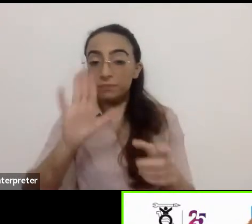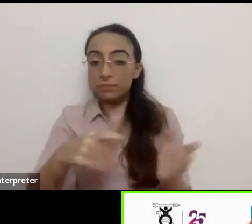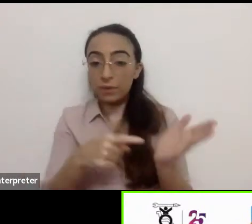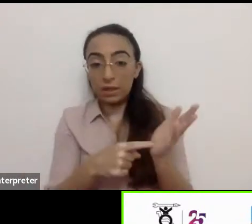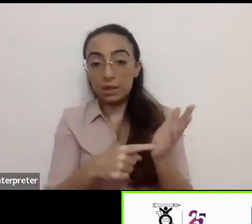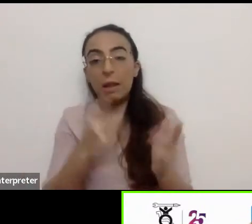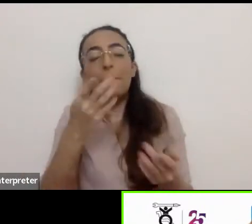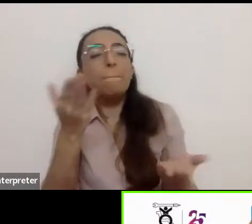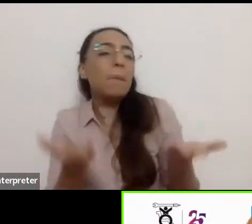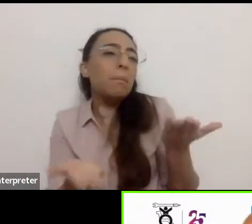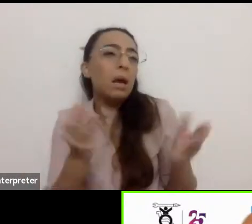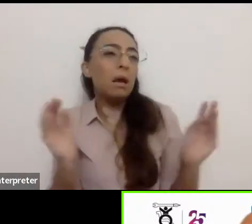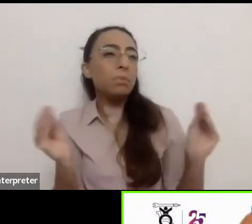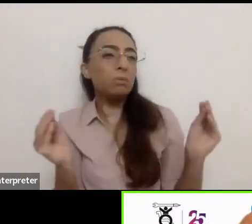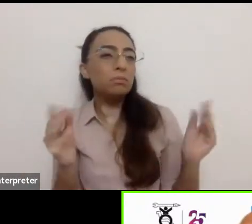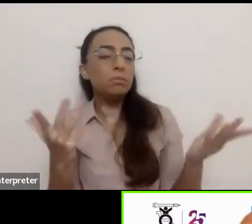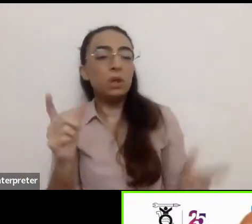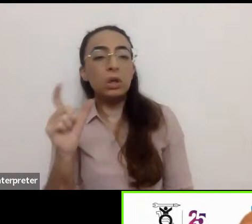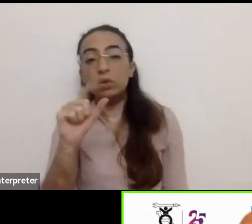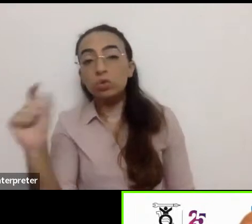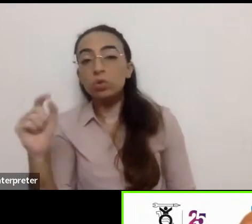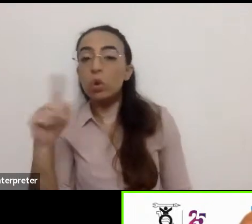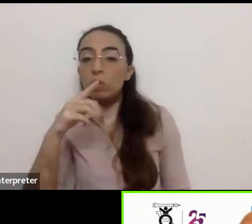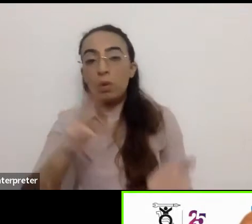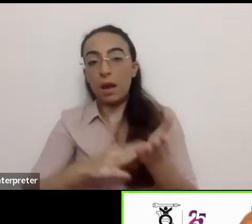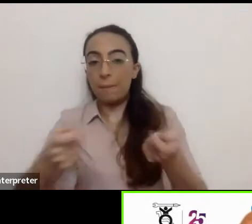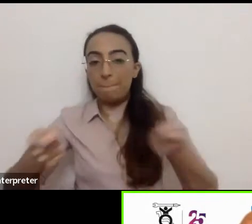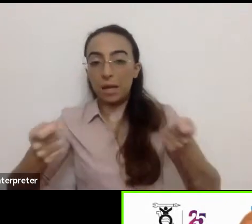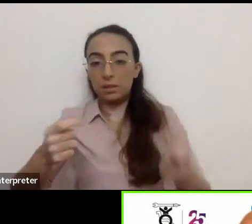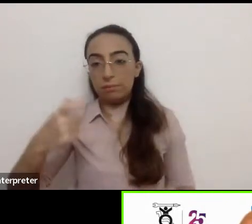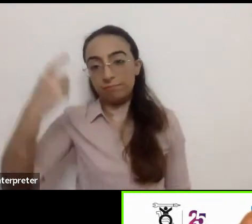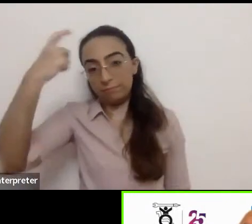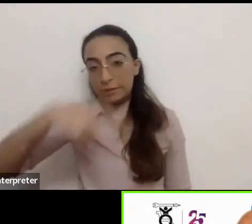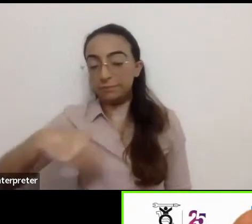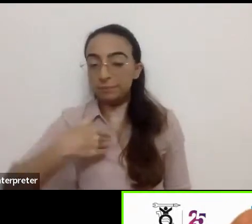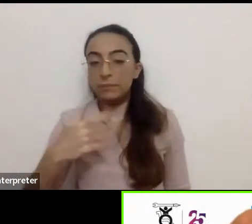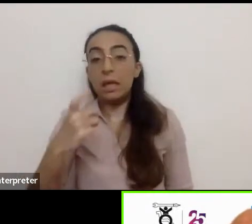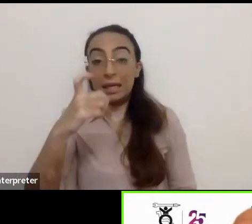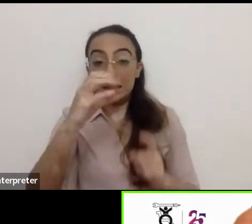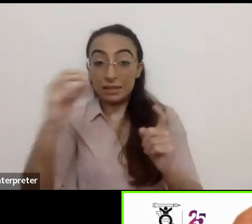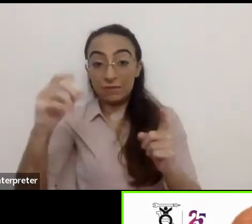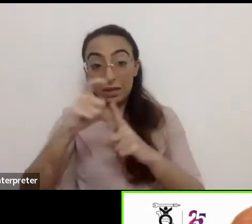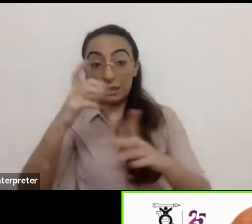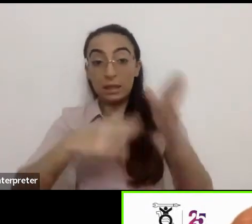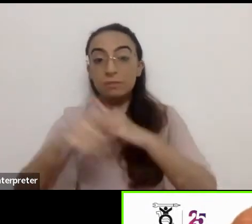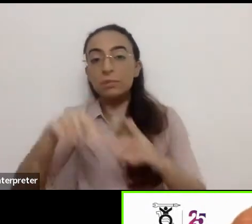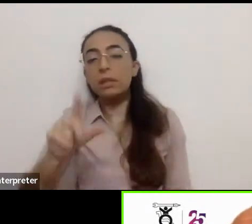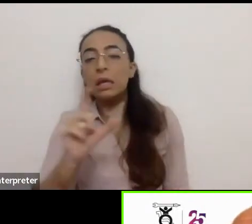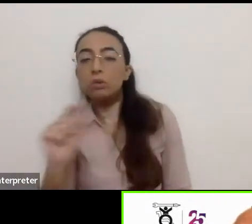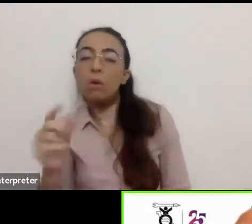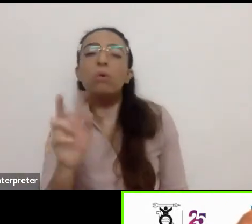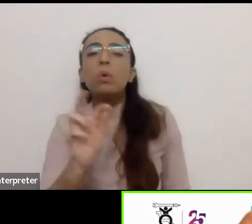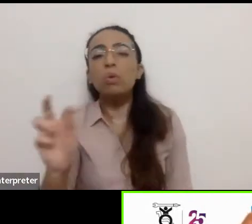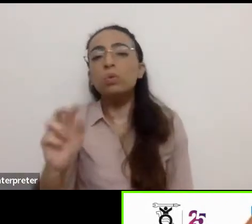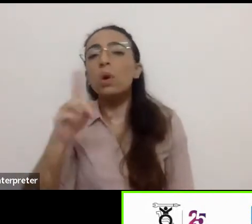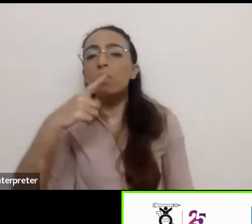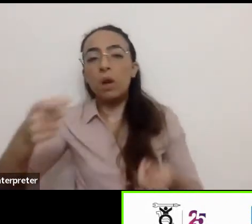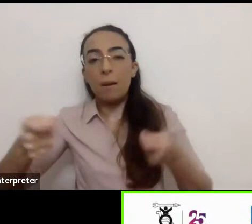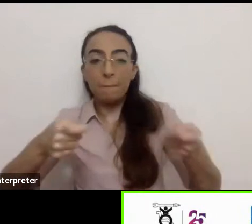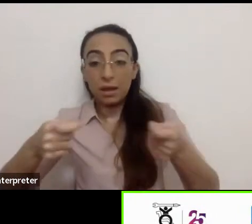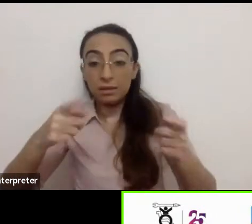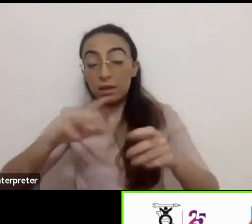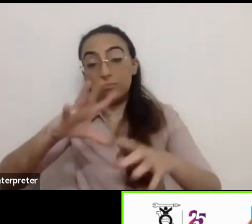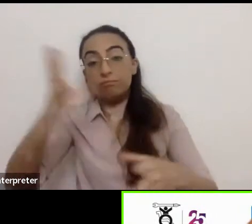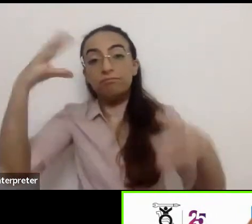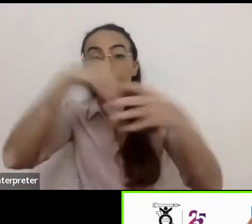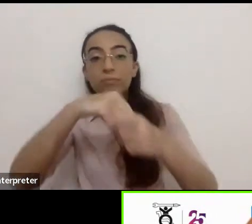maybe there are about 100 managers, overseeing them, maybe 200 managers who oversee them. But across